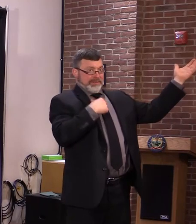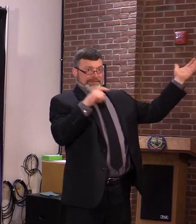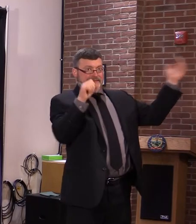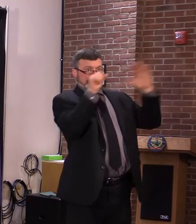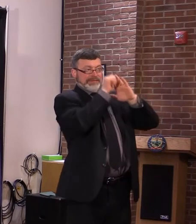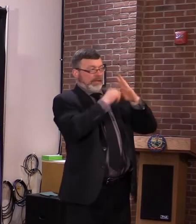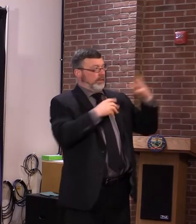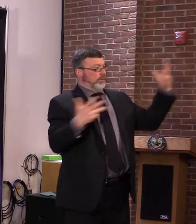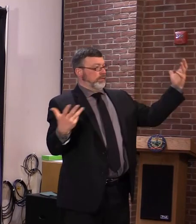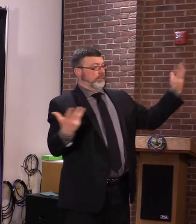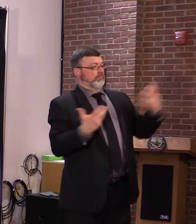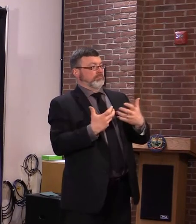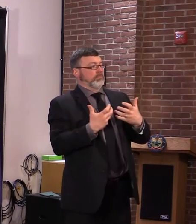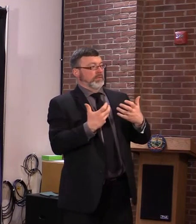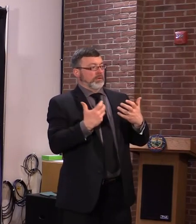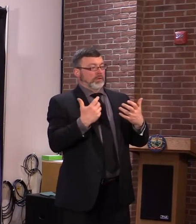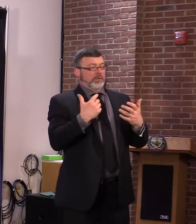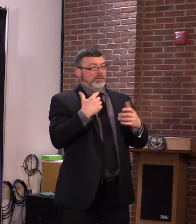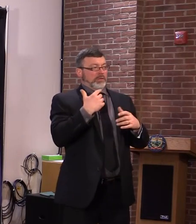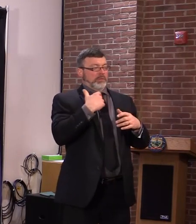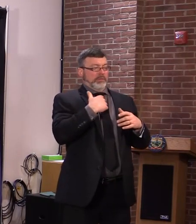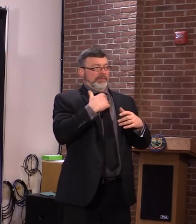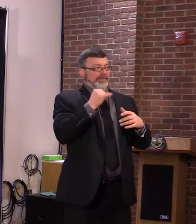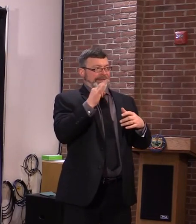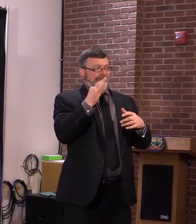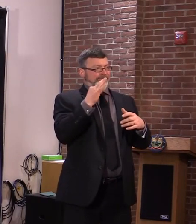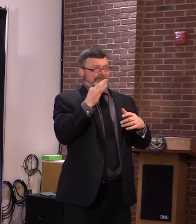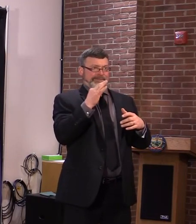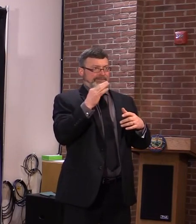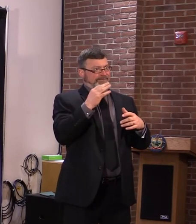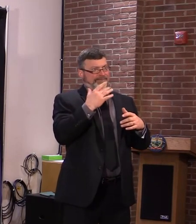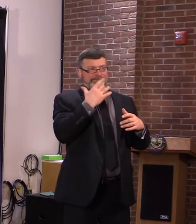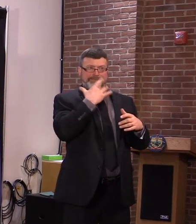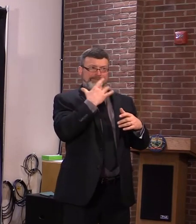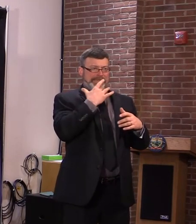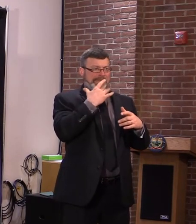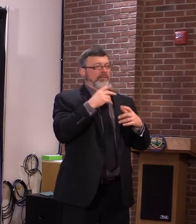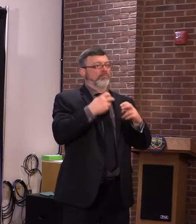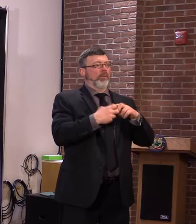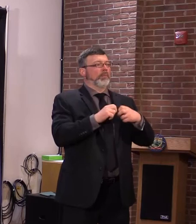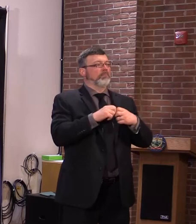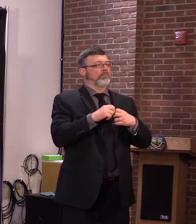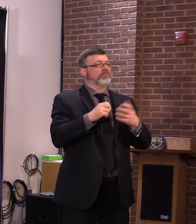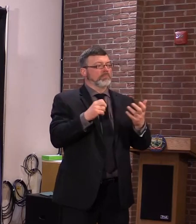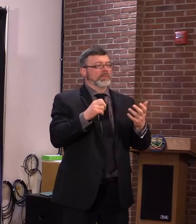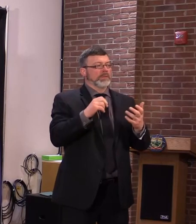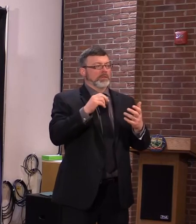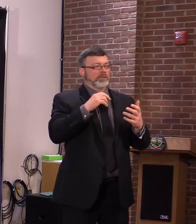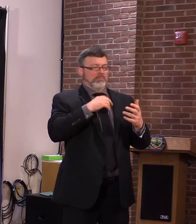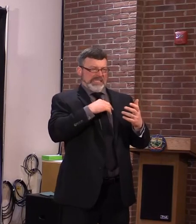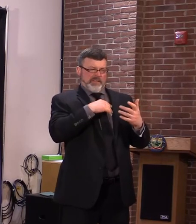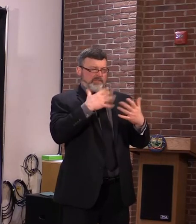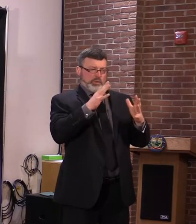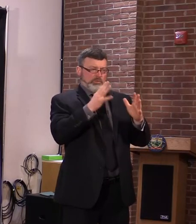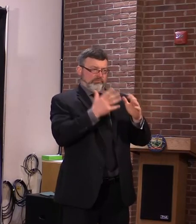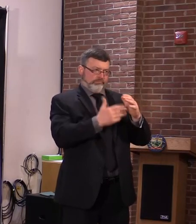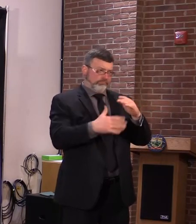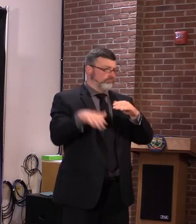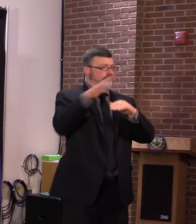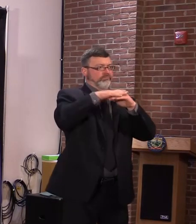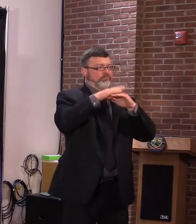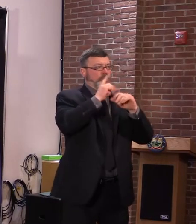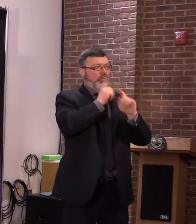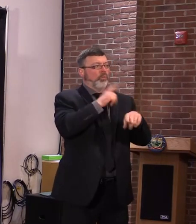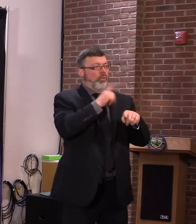the Emergency Operations Center, and many of across the state government are working the phones. I've worked the